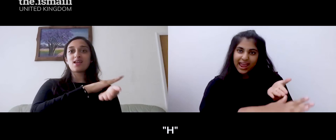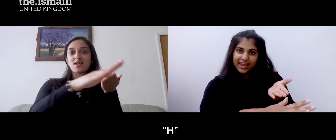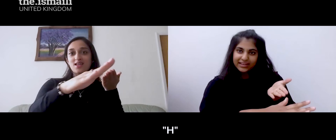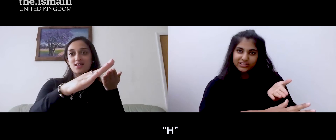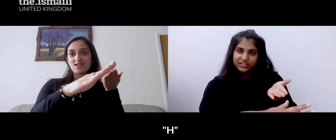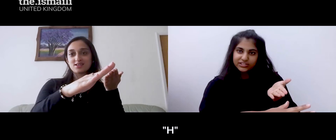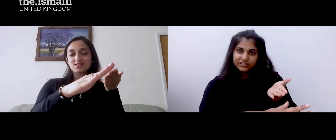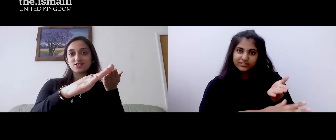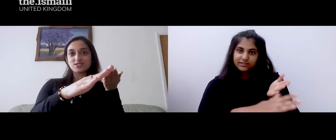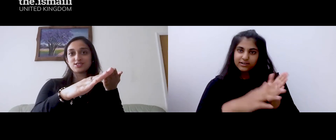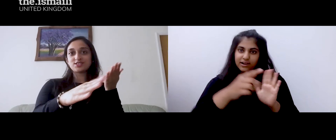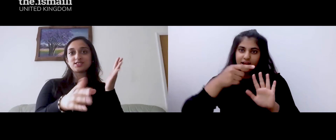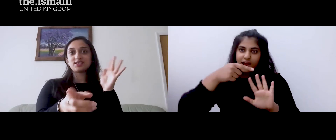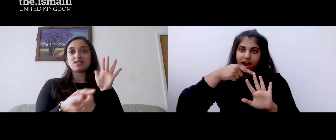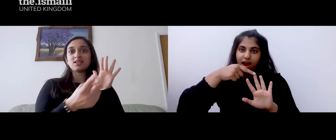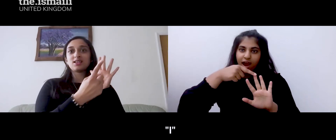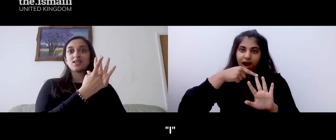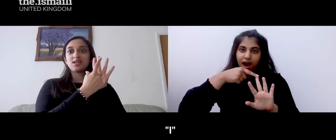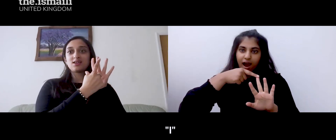H,